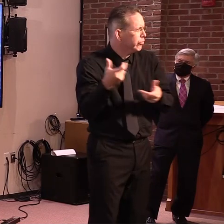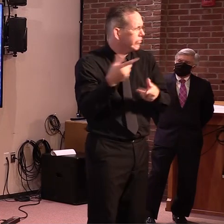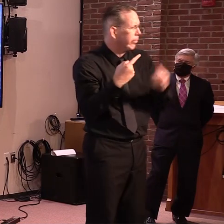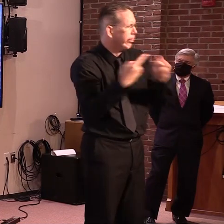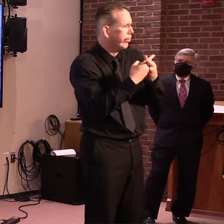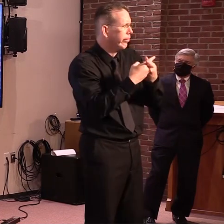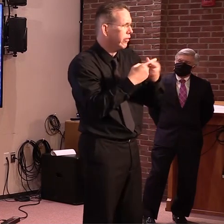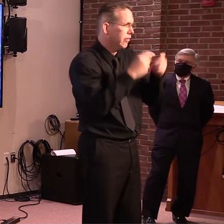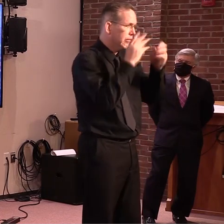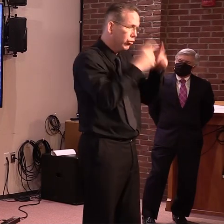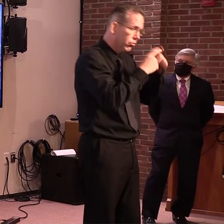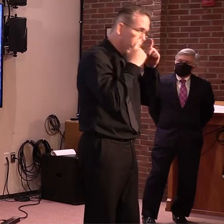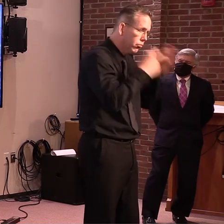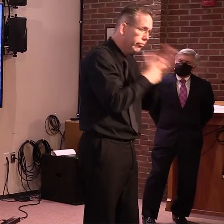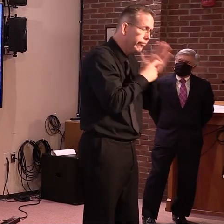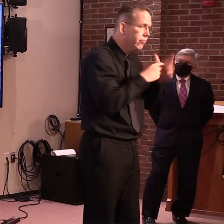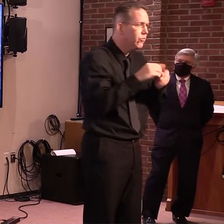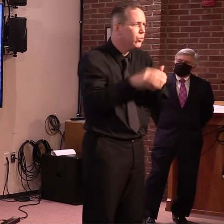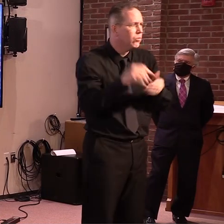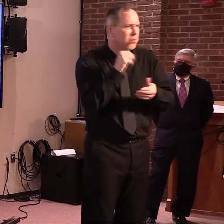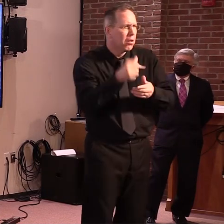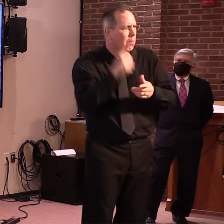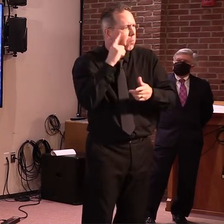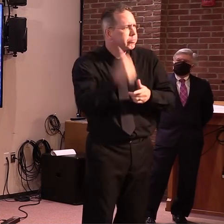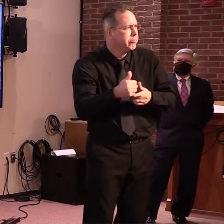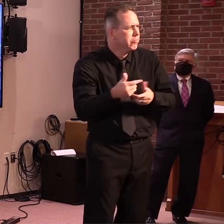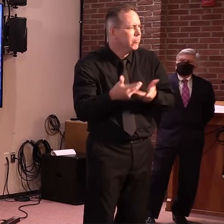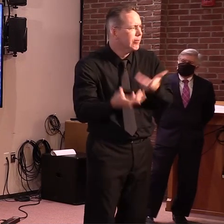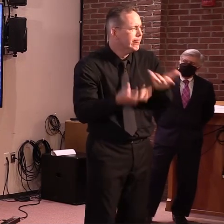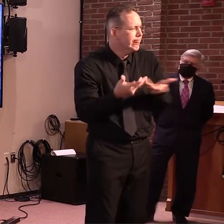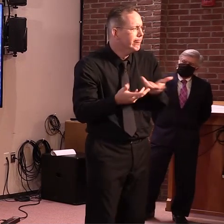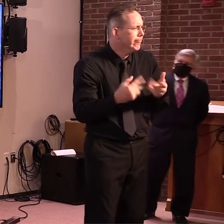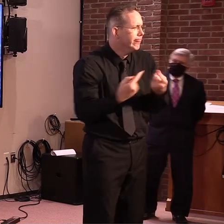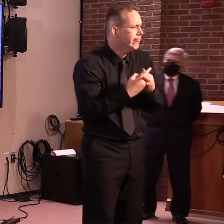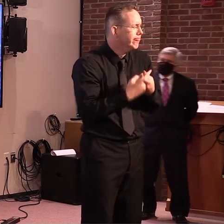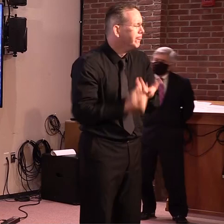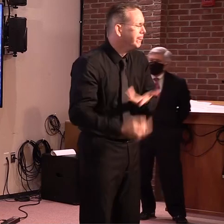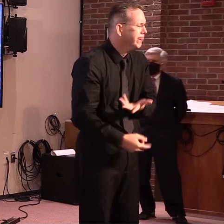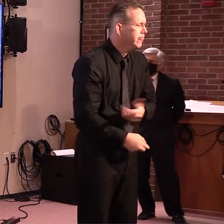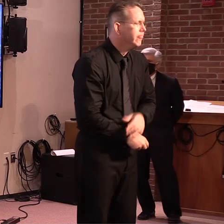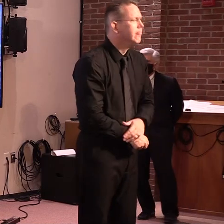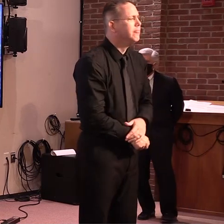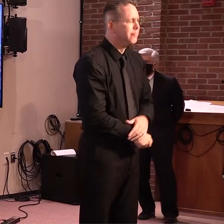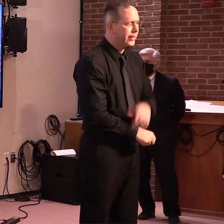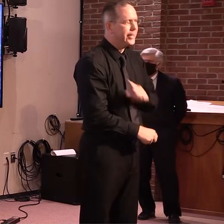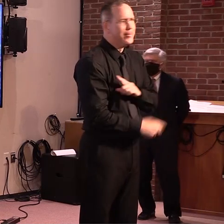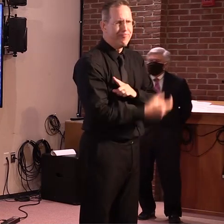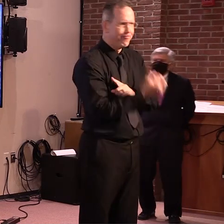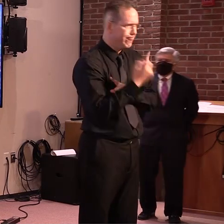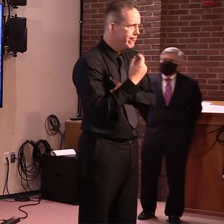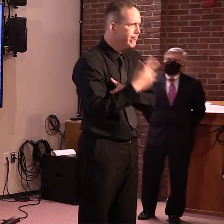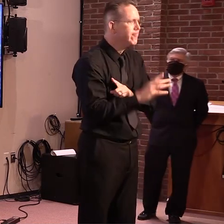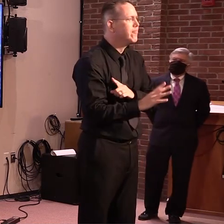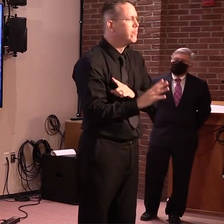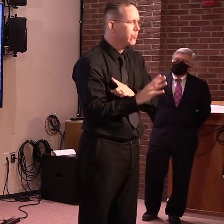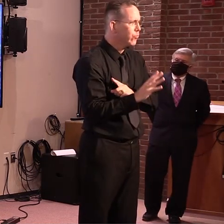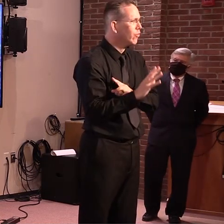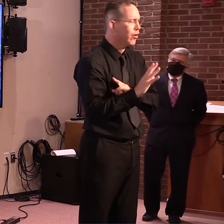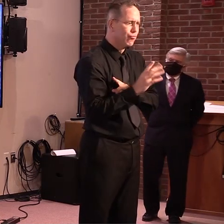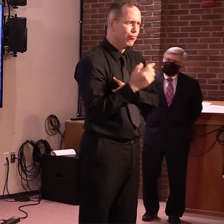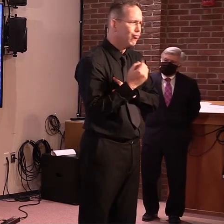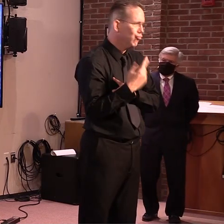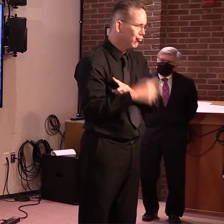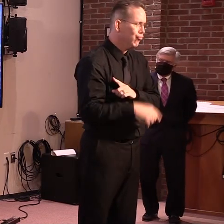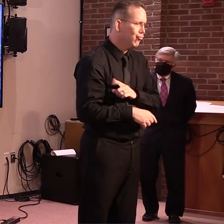and that will necessitate, you know, a certain give and take in terms of the social environment. So we think it's reasonable to